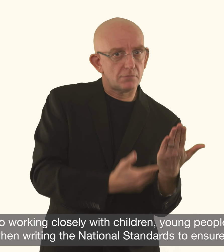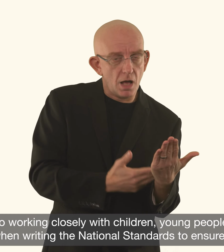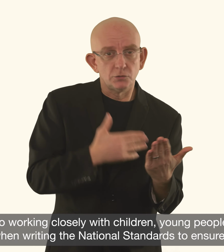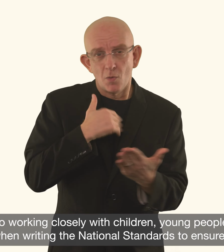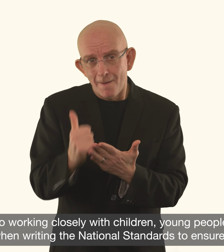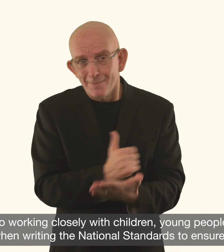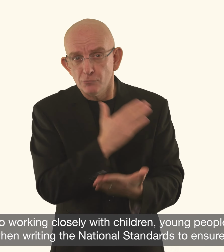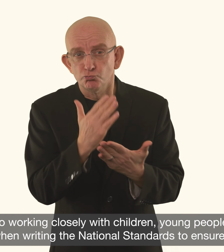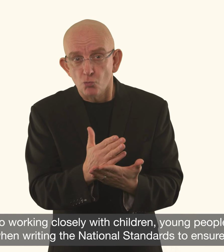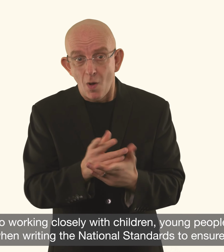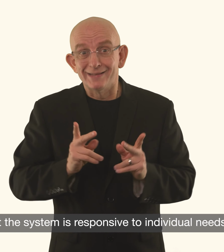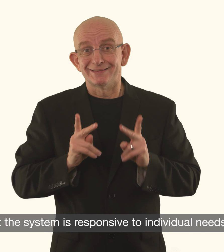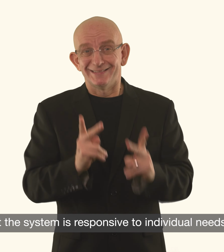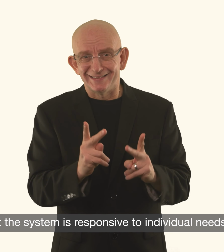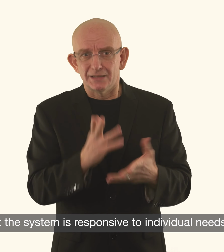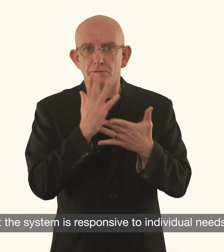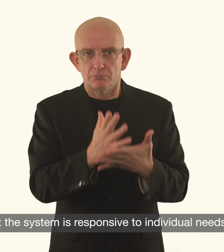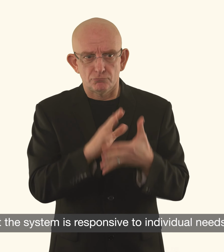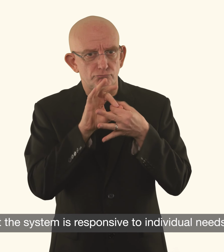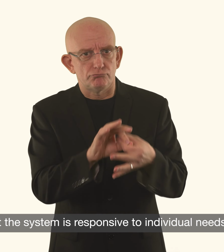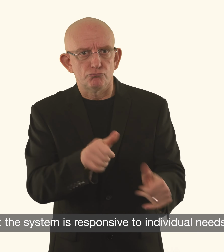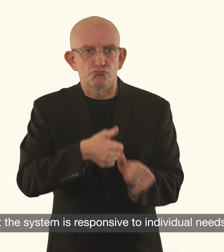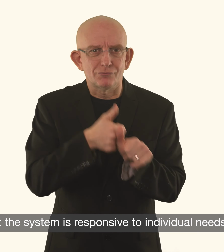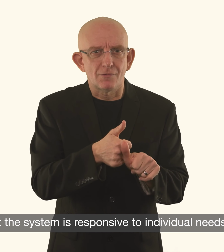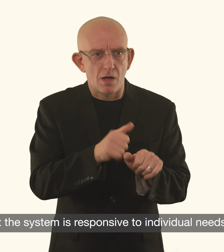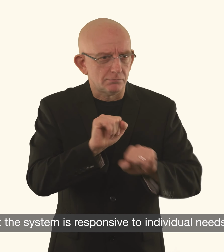To ensure that the system is responsive to individual needs.